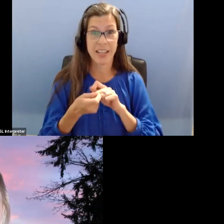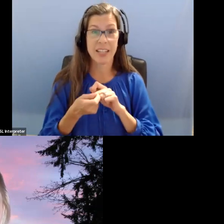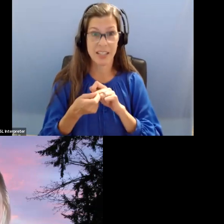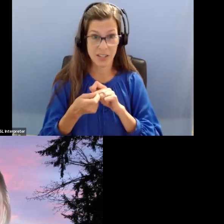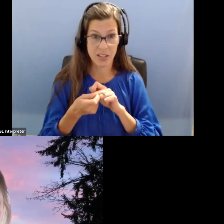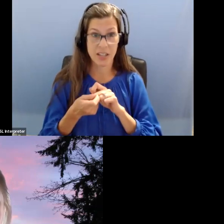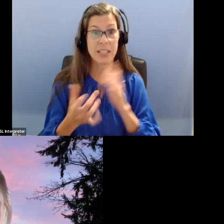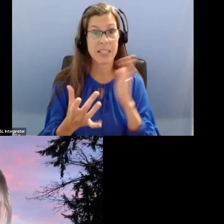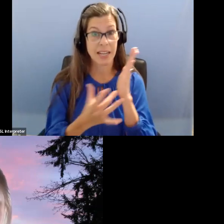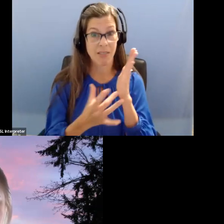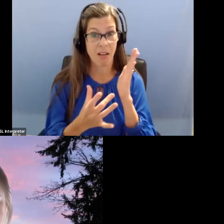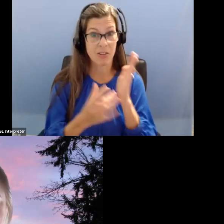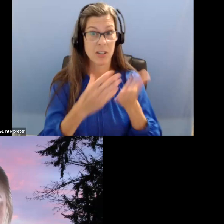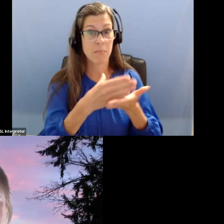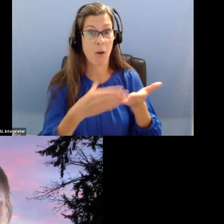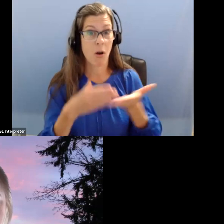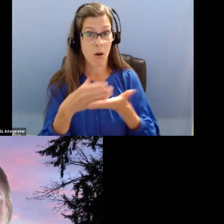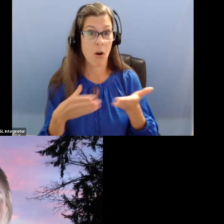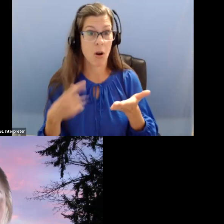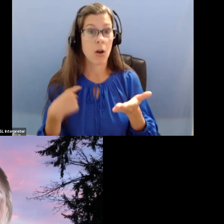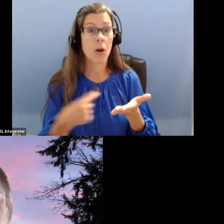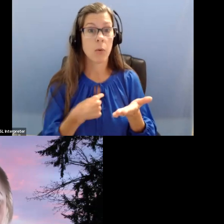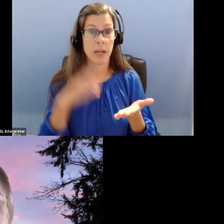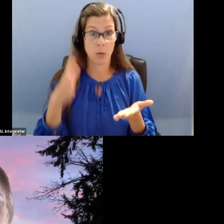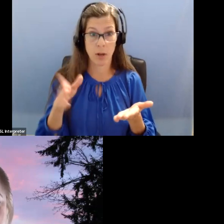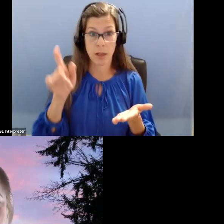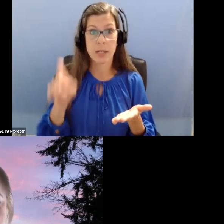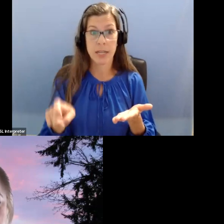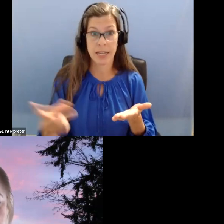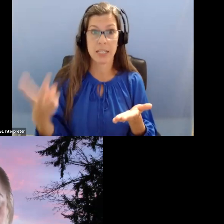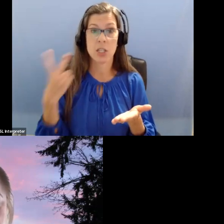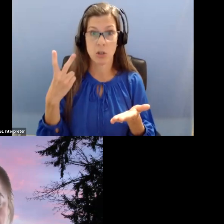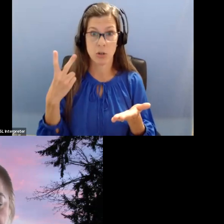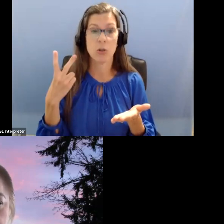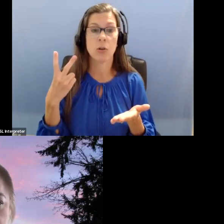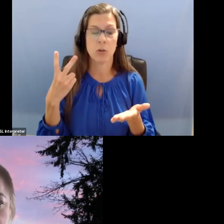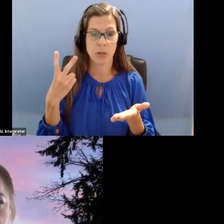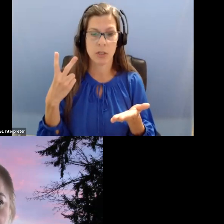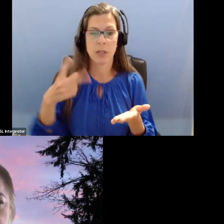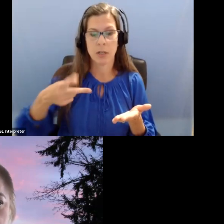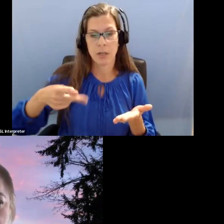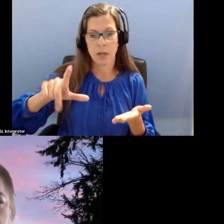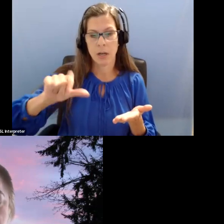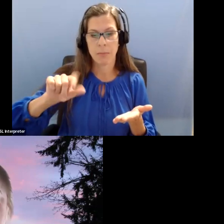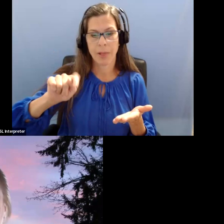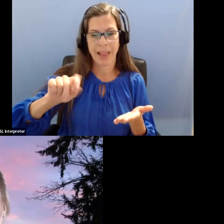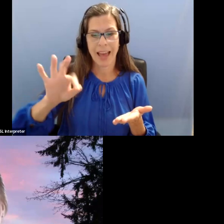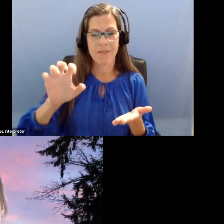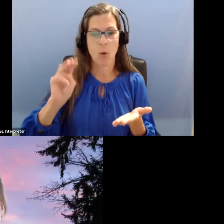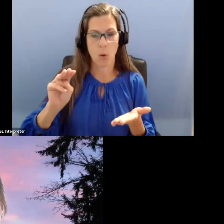the technology components. We do know that we're going to need two platforms. And in our first